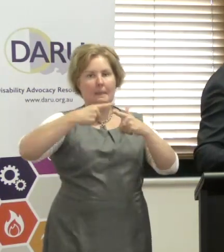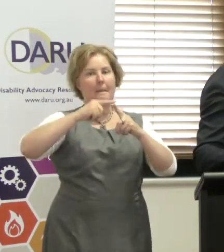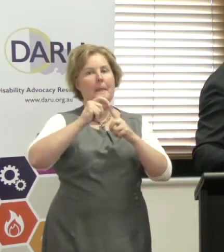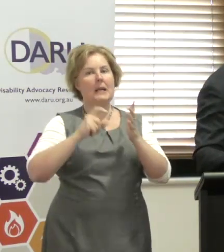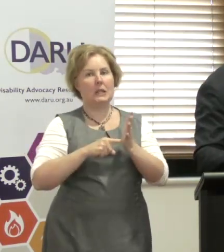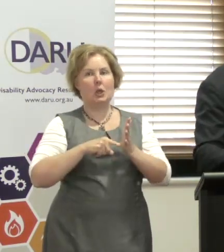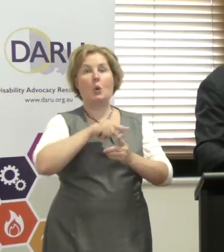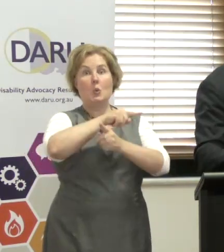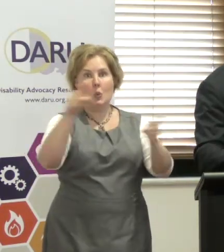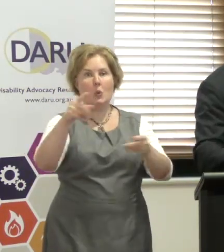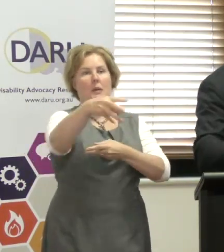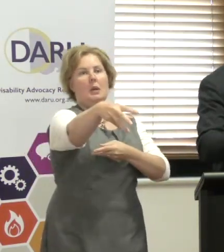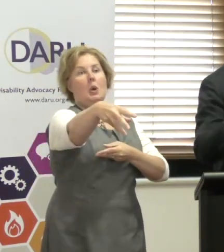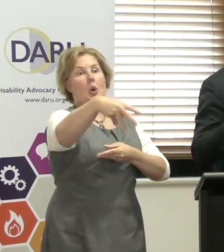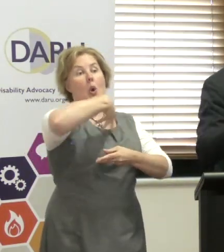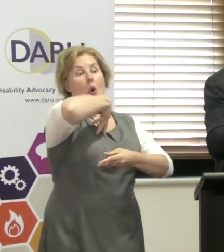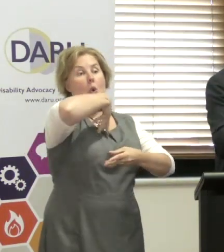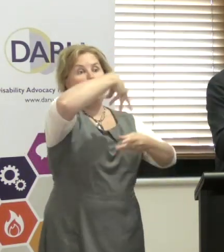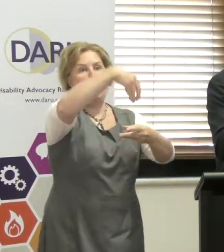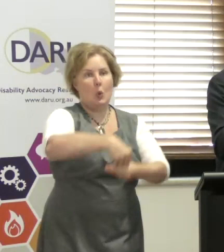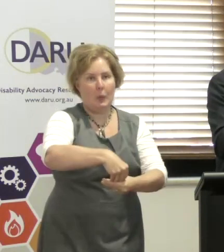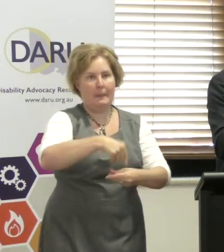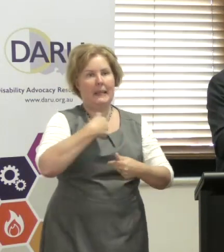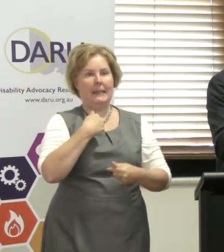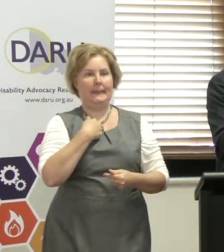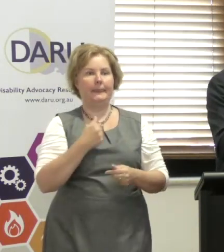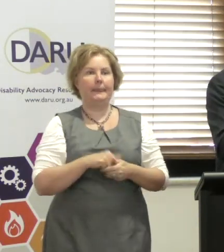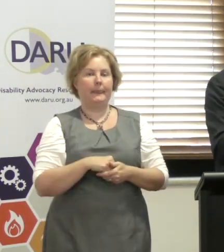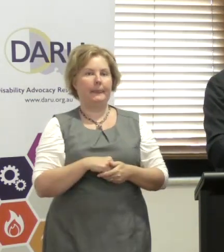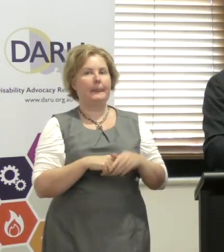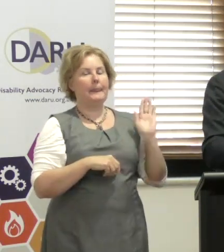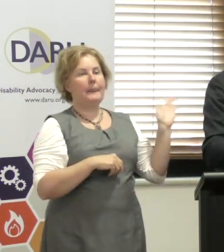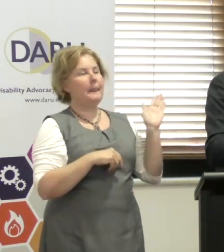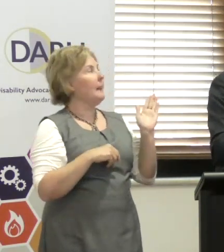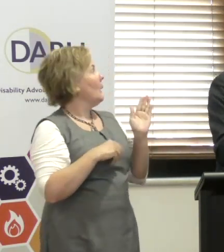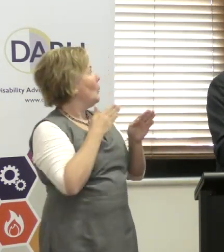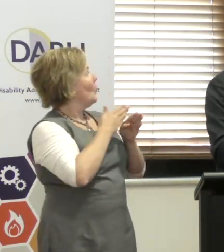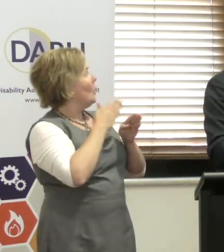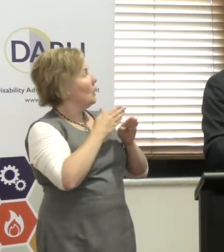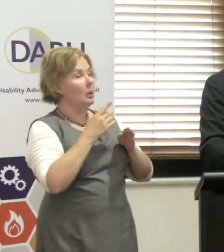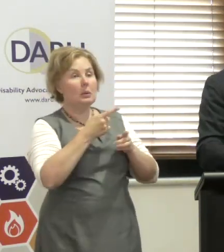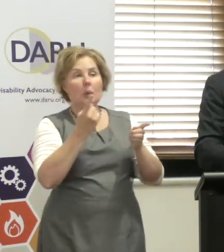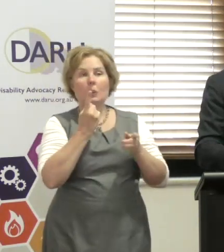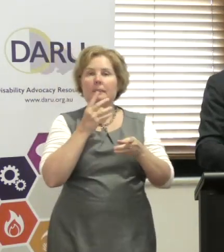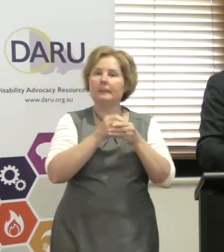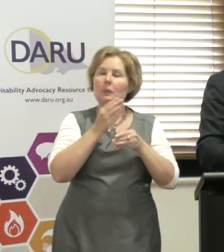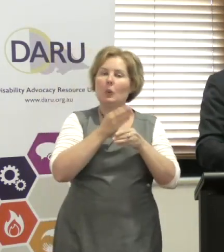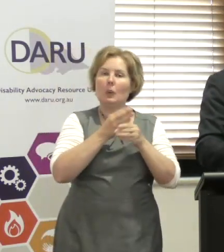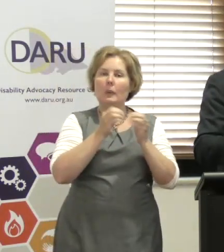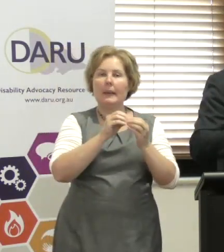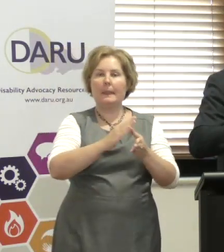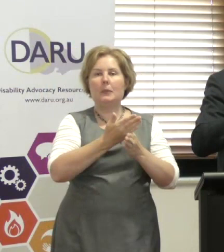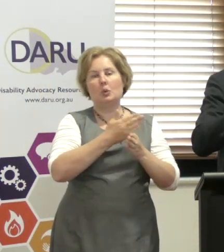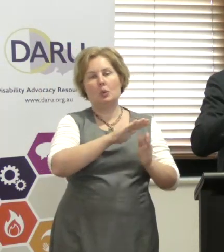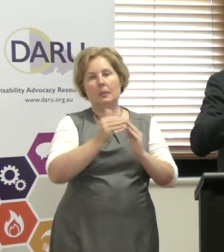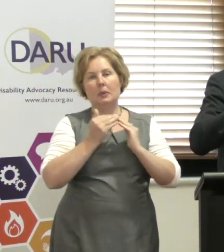I'll quickly talk about this for people who are doing work within Aboriginal communities,